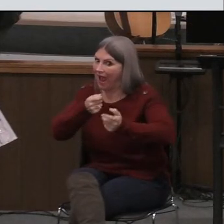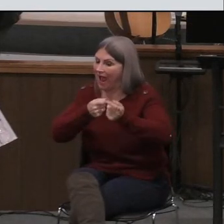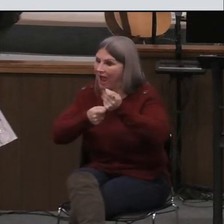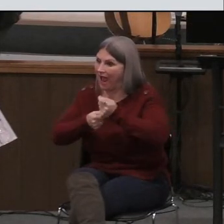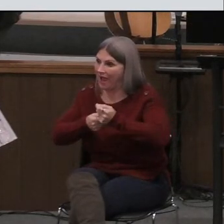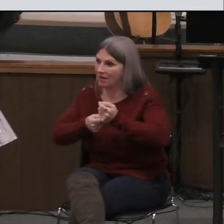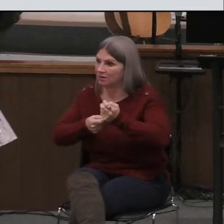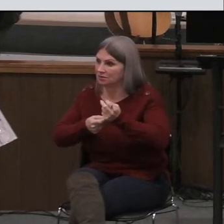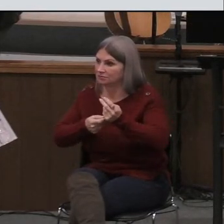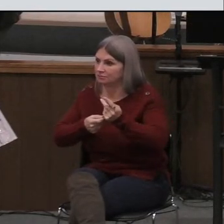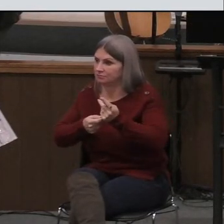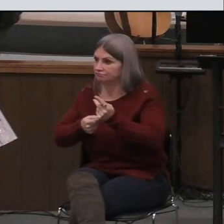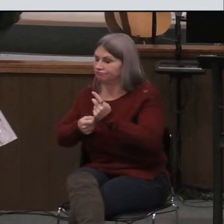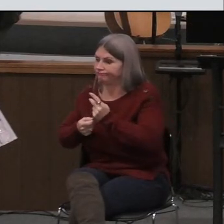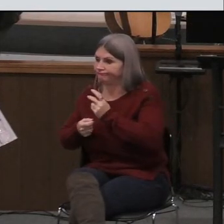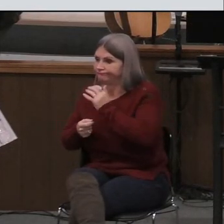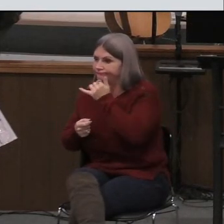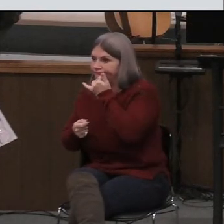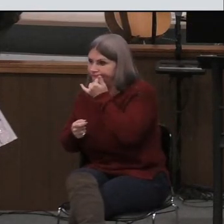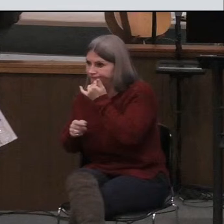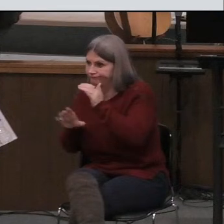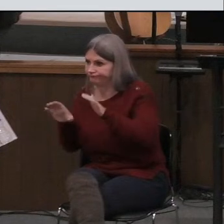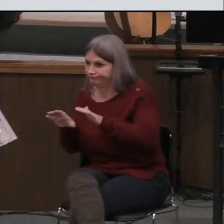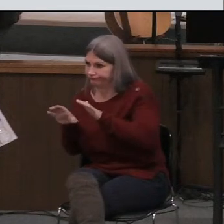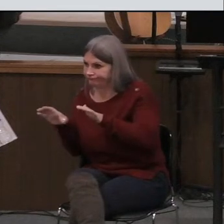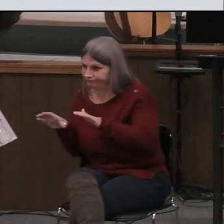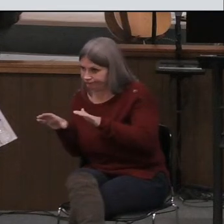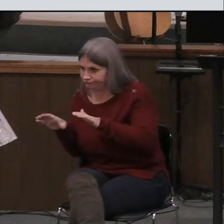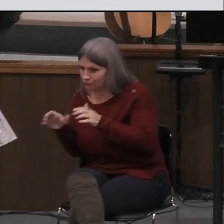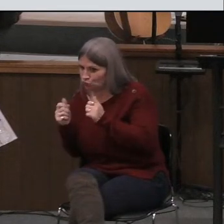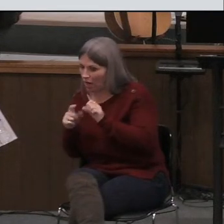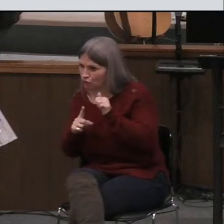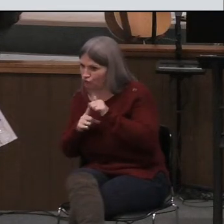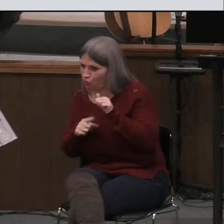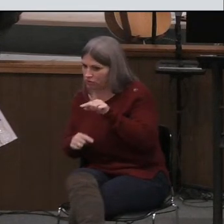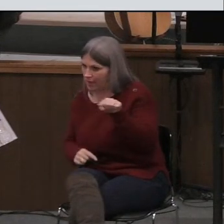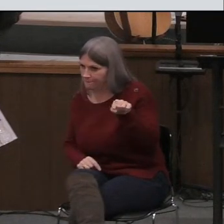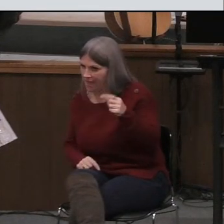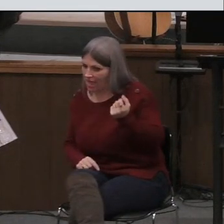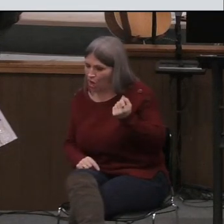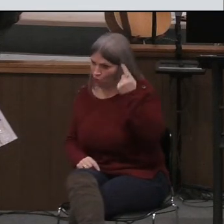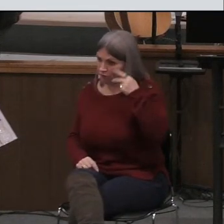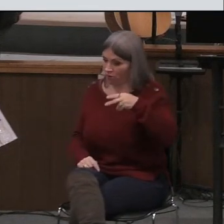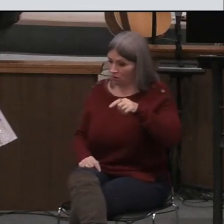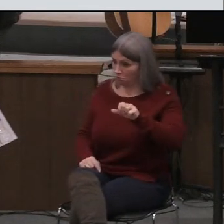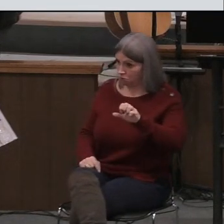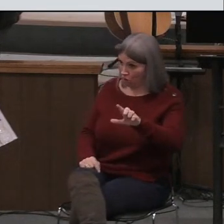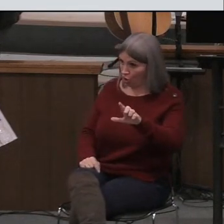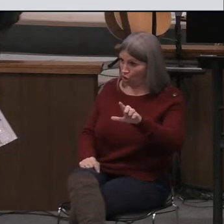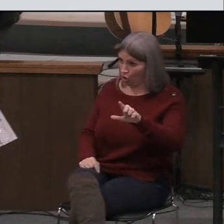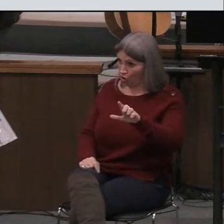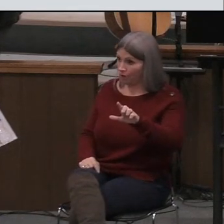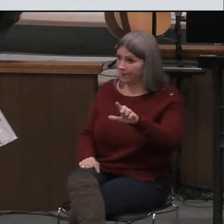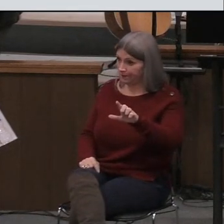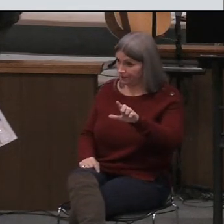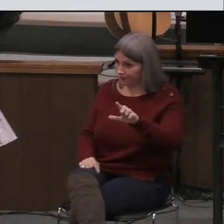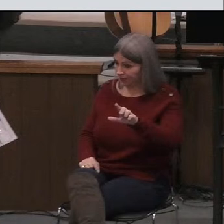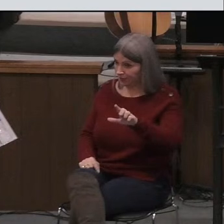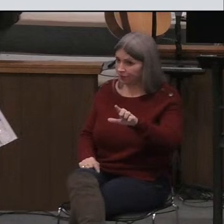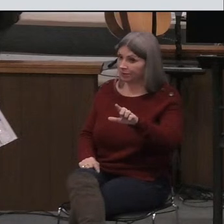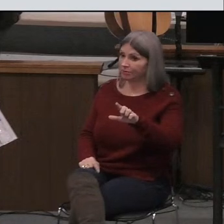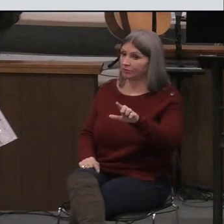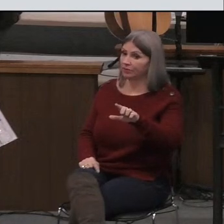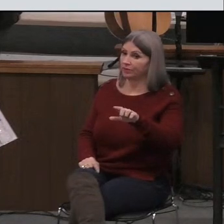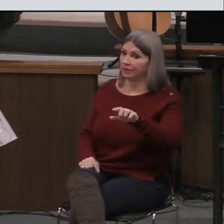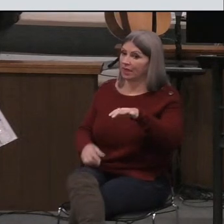back into mysticism and so forth. But Paul qualifies this term as